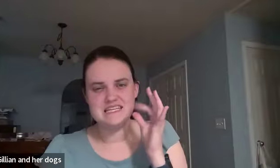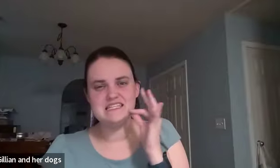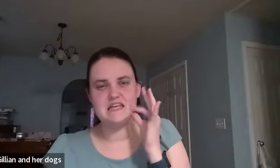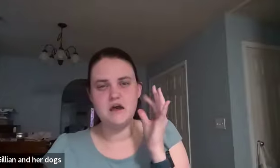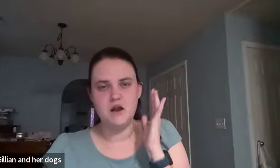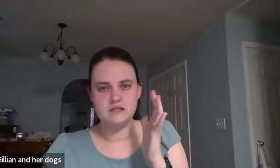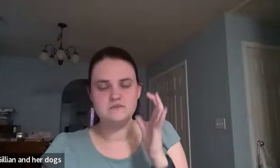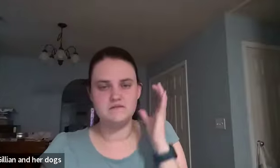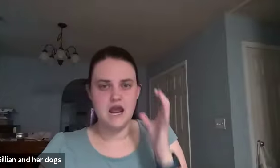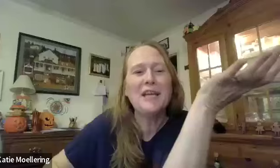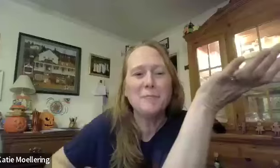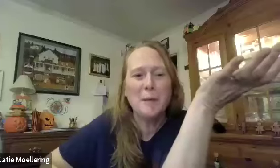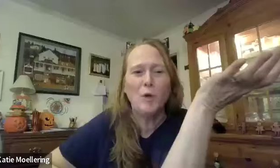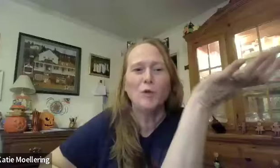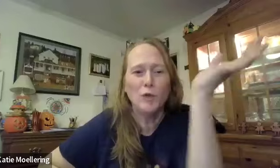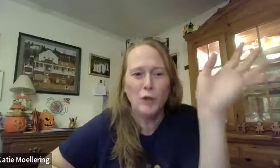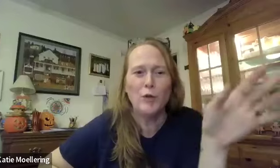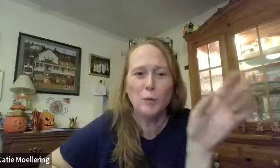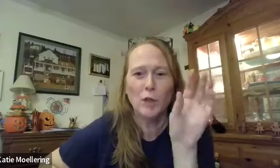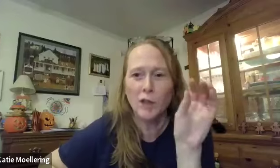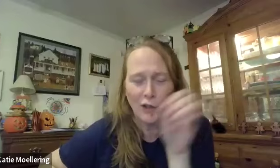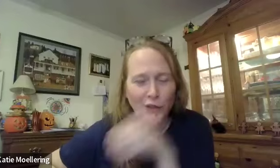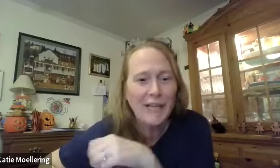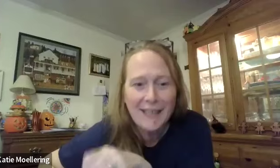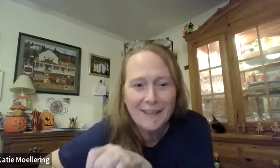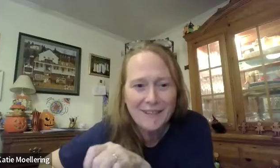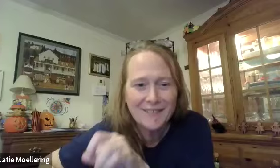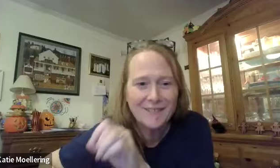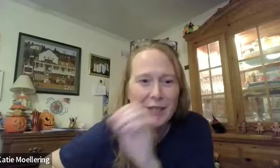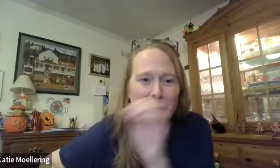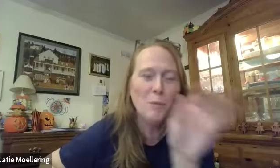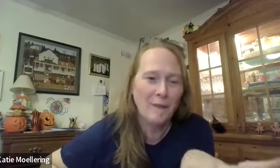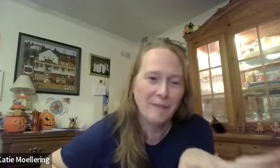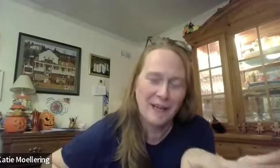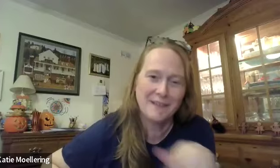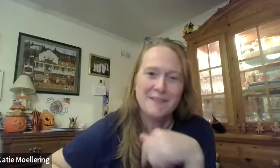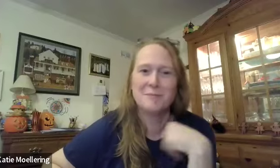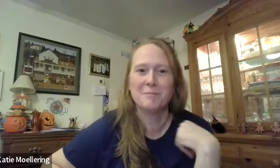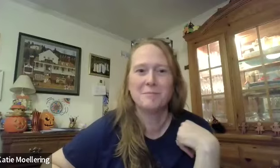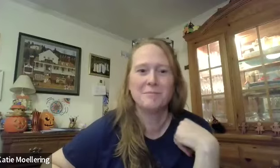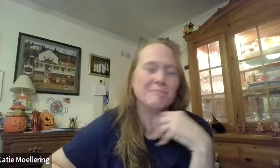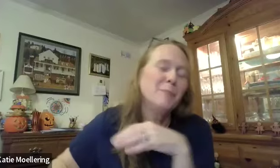this is the I concept of an think if actual people cat. knew you were learning, it'd be one thing.